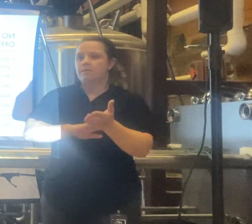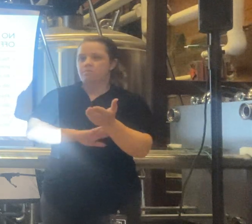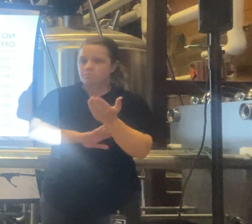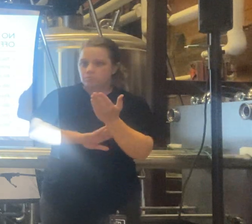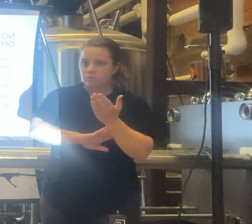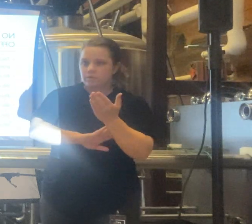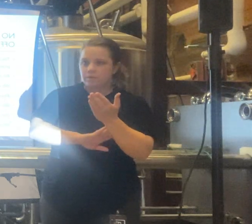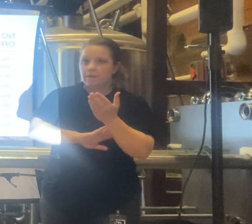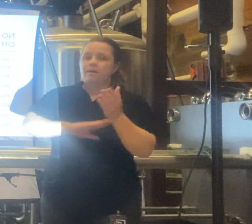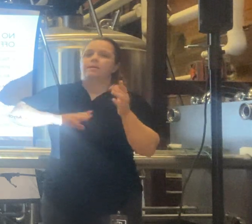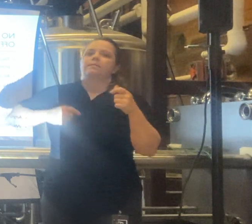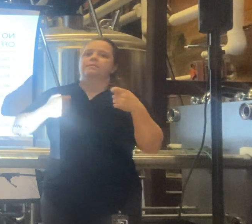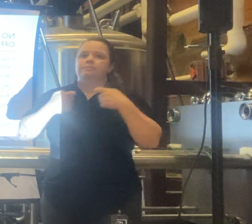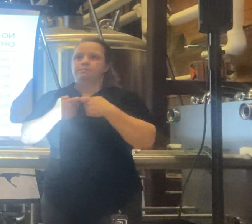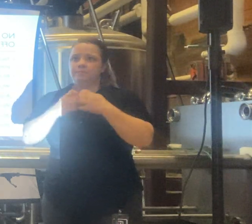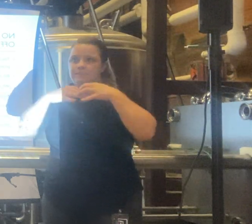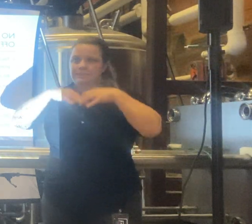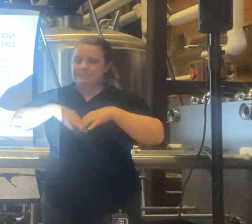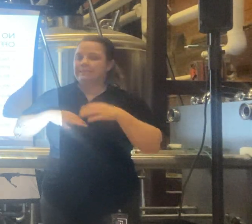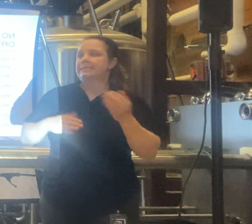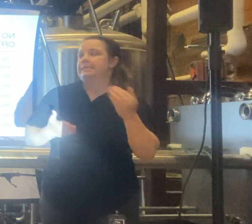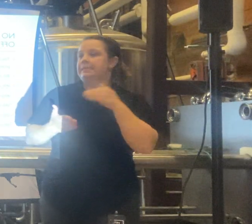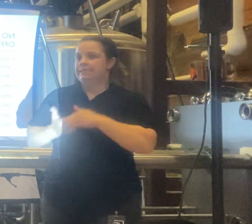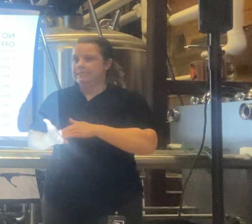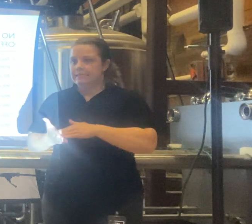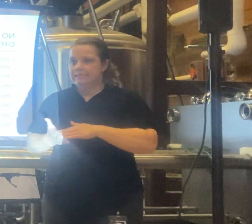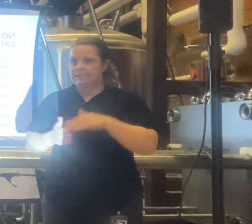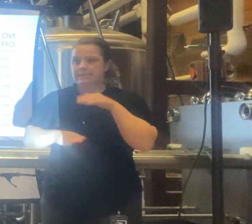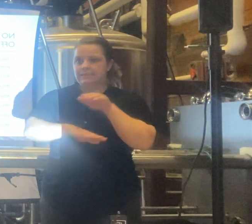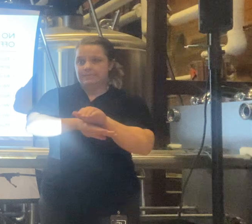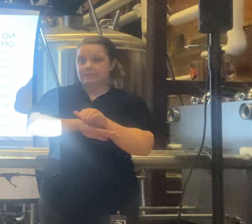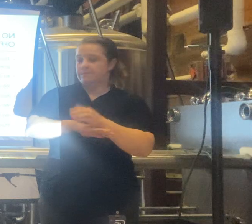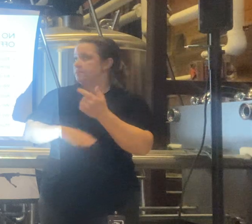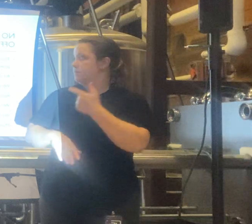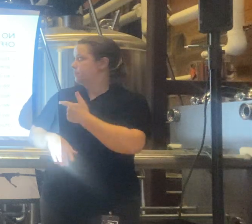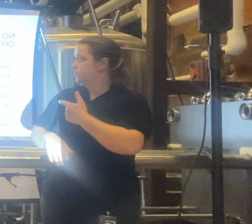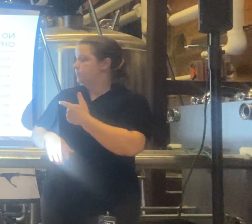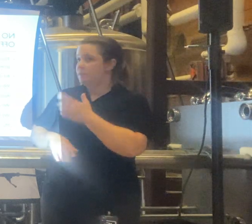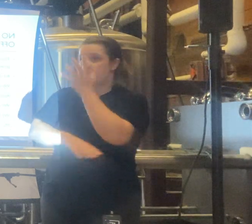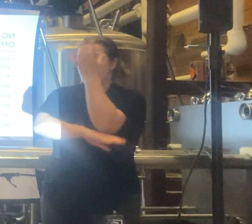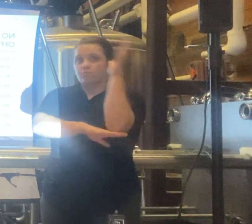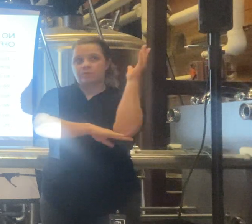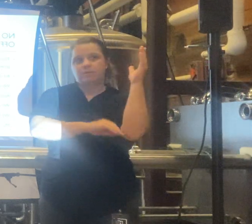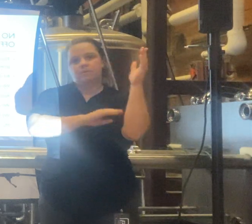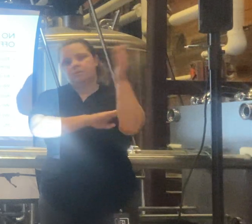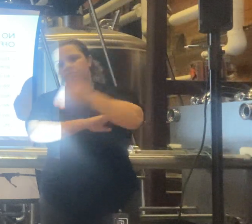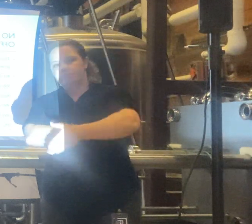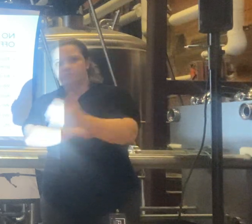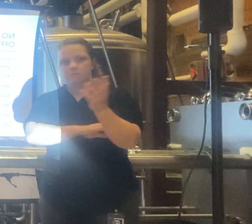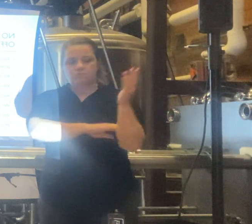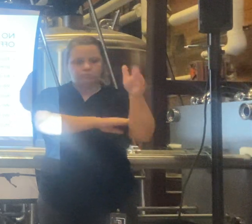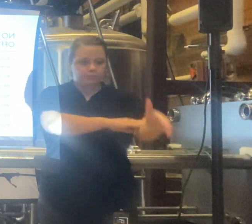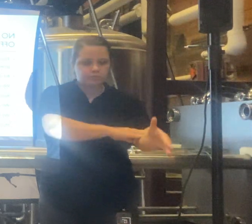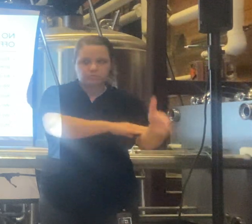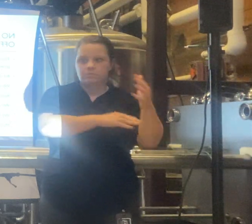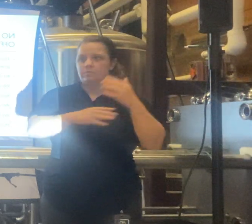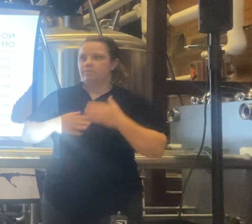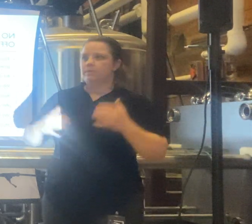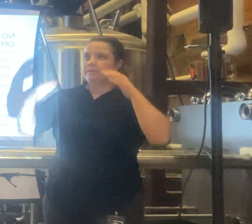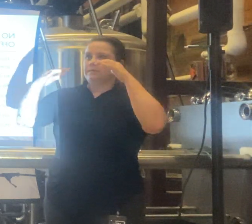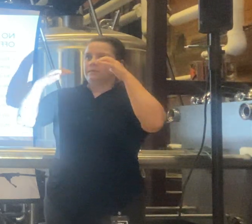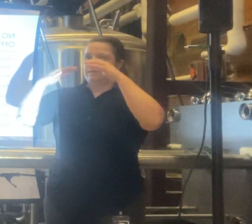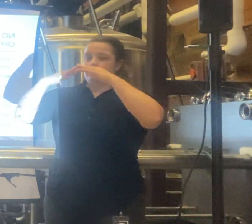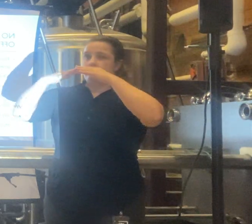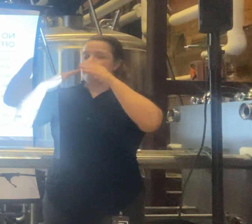there. But it knocked off over the trees, took out transformers. We're fortunate in our street, none of the lines got taken down. On